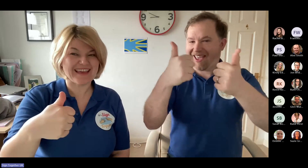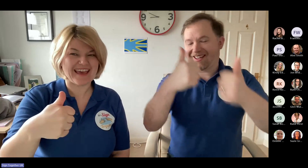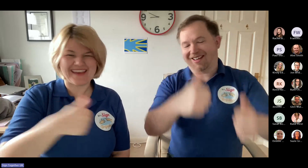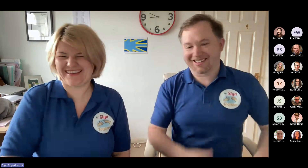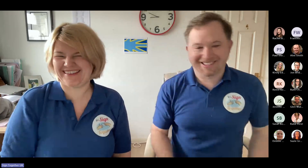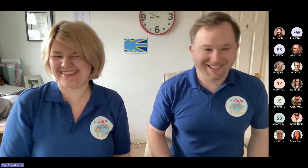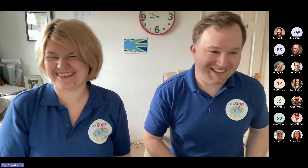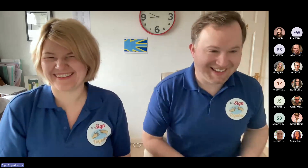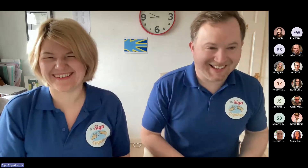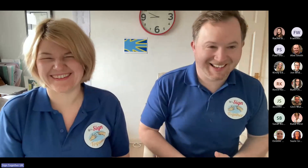Yeah. Excellent.